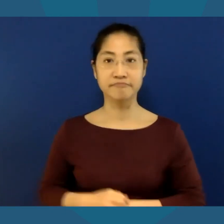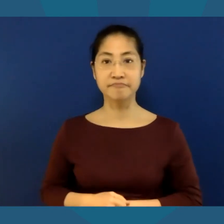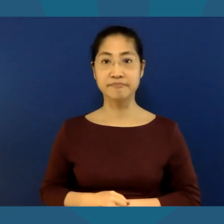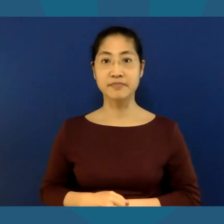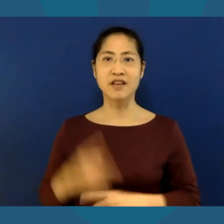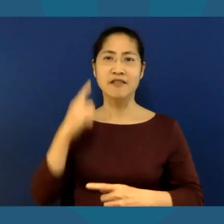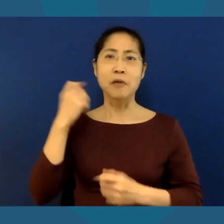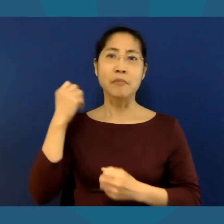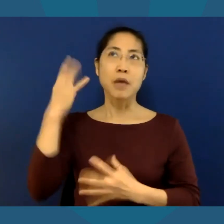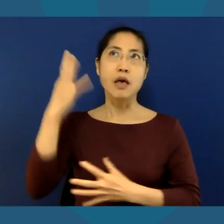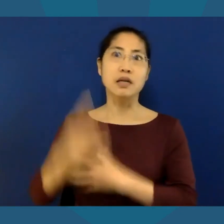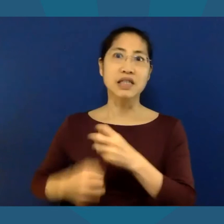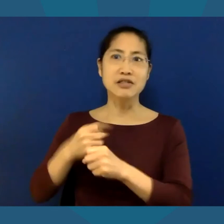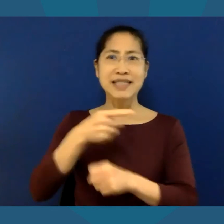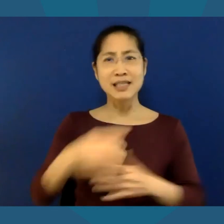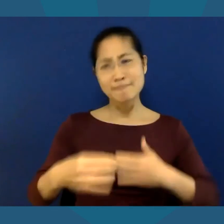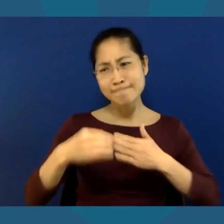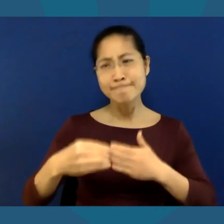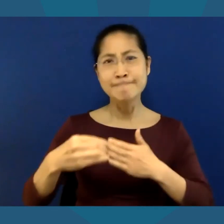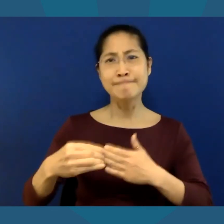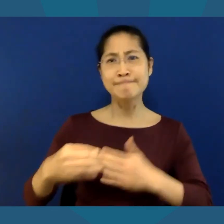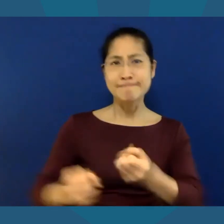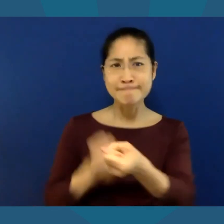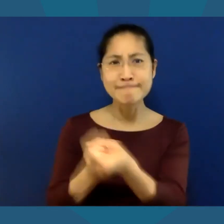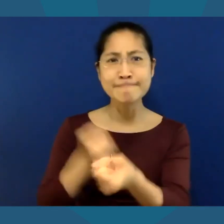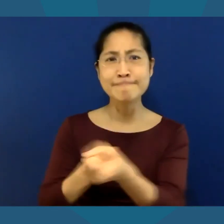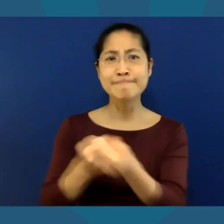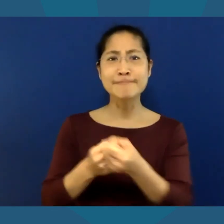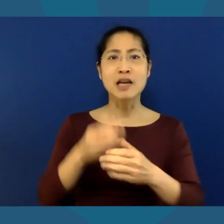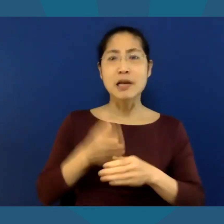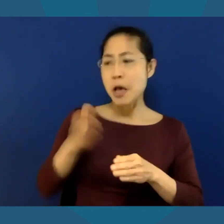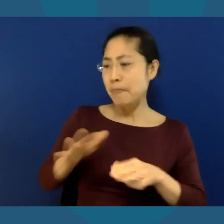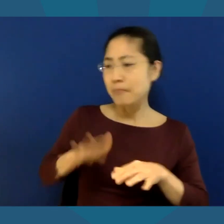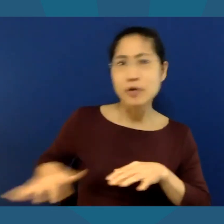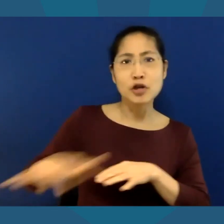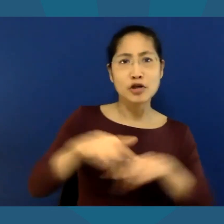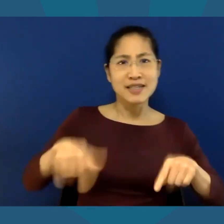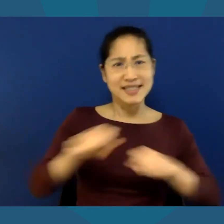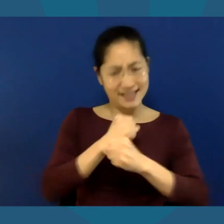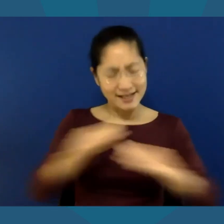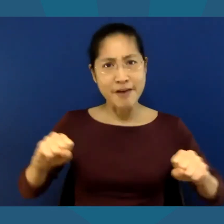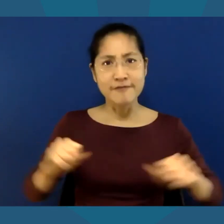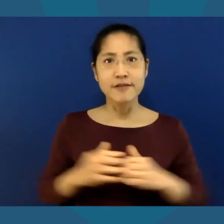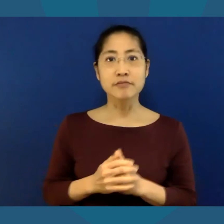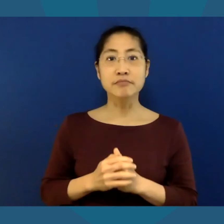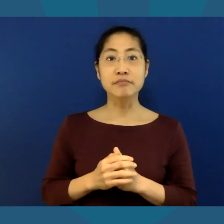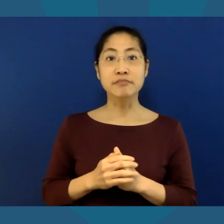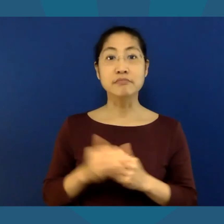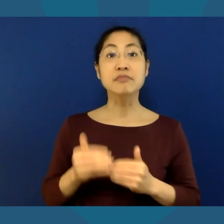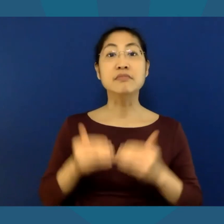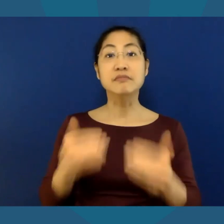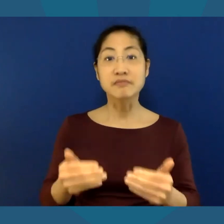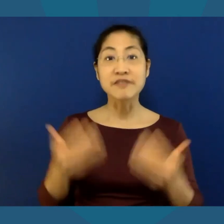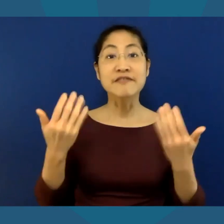For many years, TJ Shope has been a leading advocate for safe neighborhoods and has worked